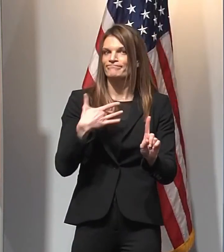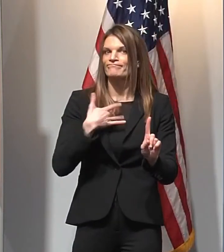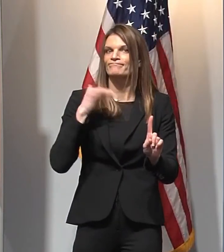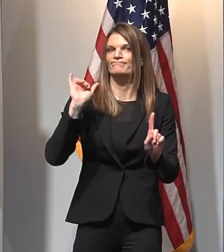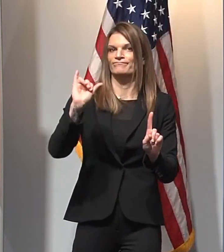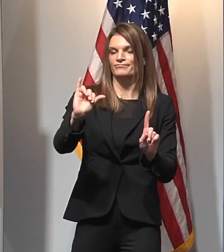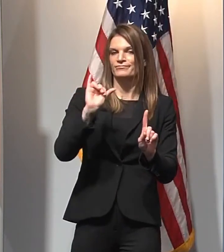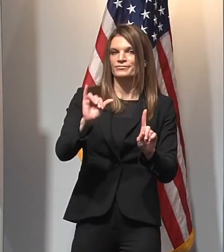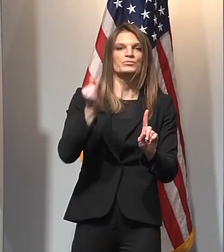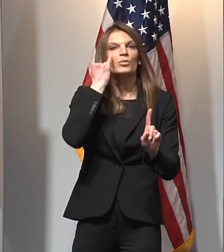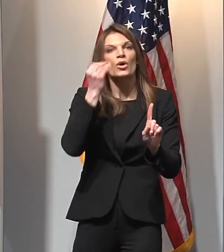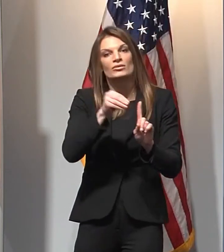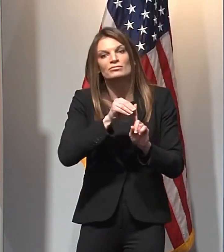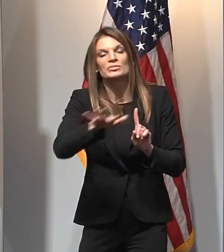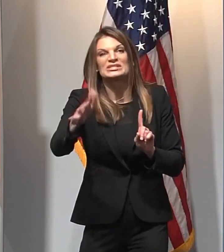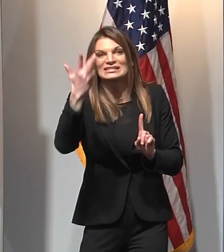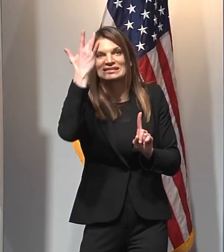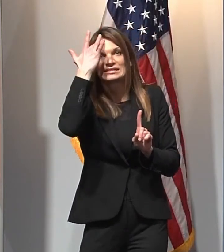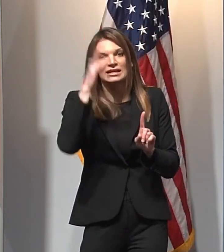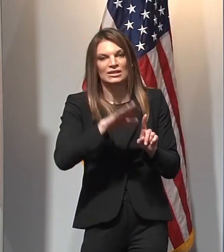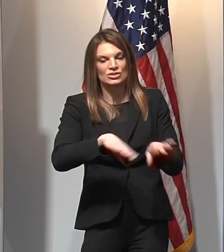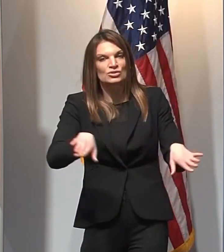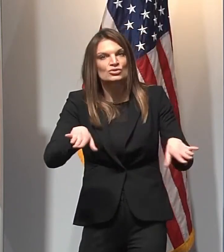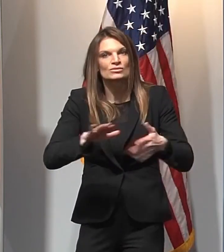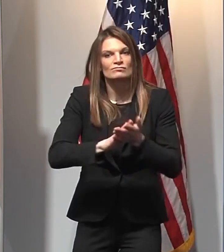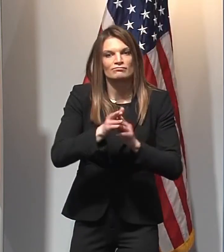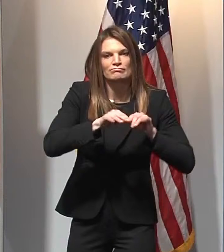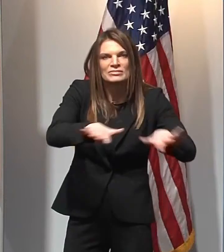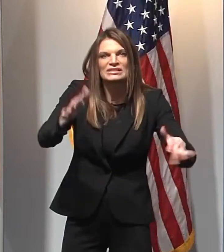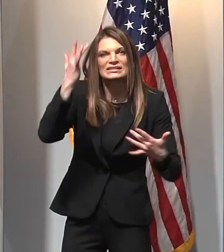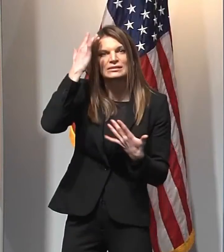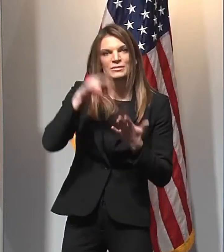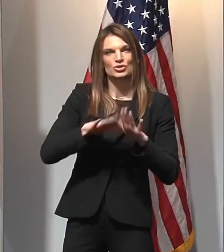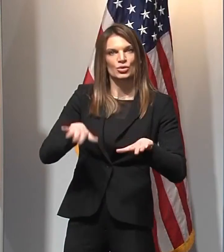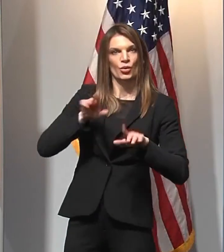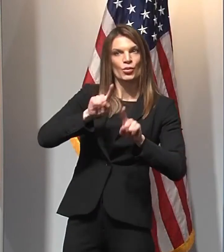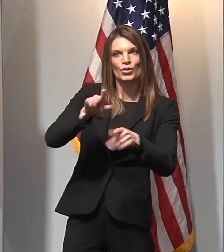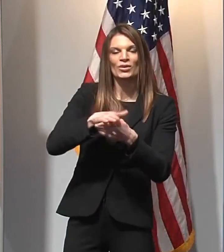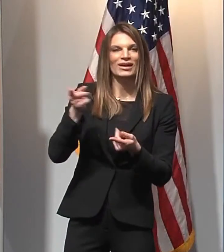age group can have an impact on our children's education. The